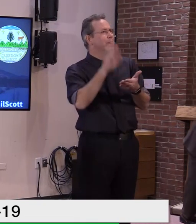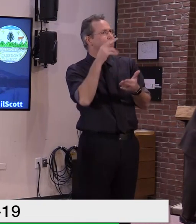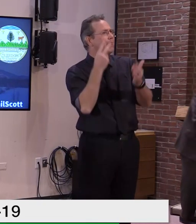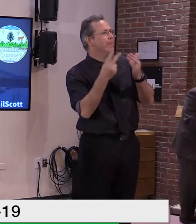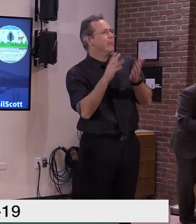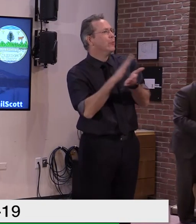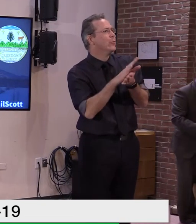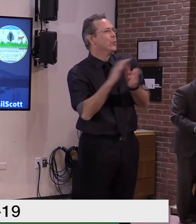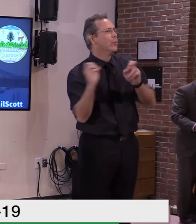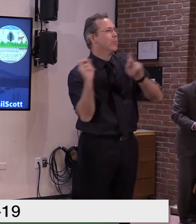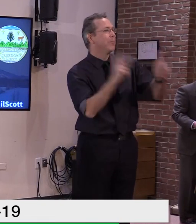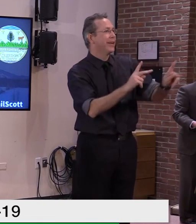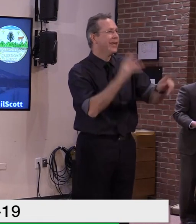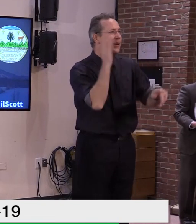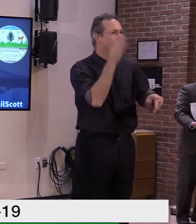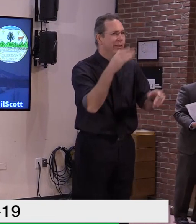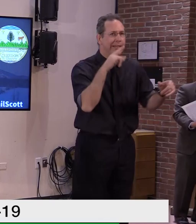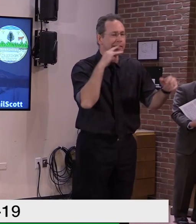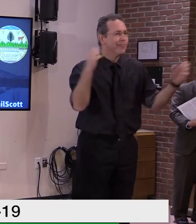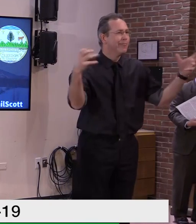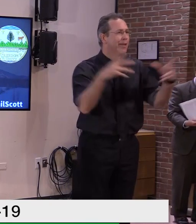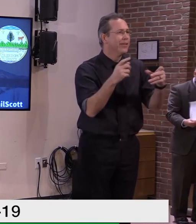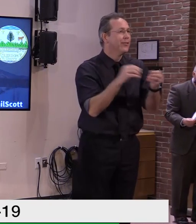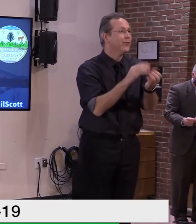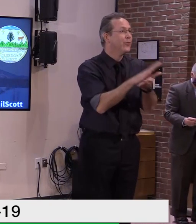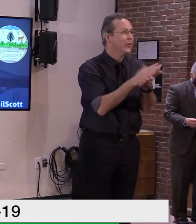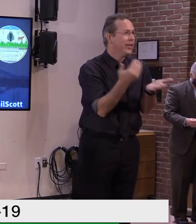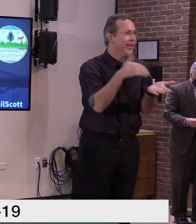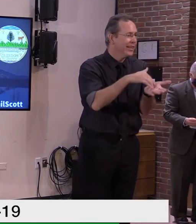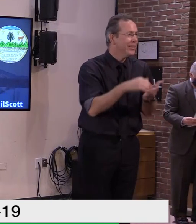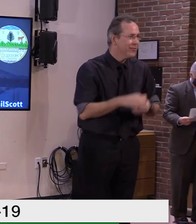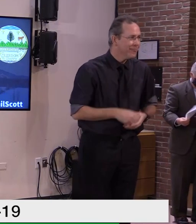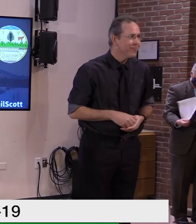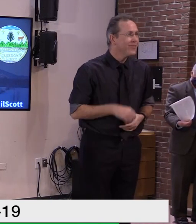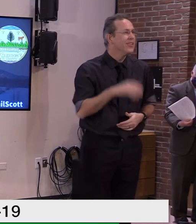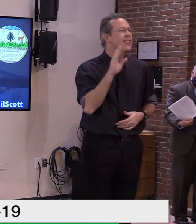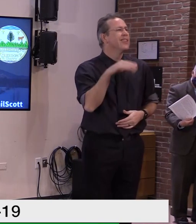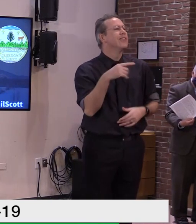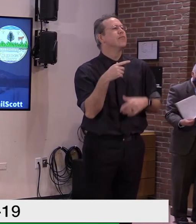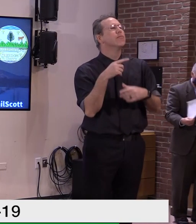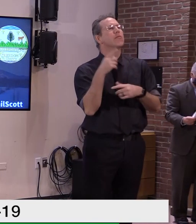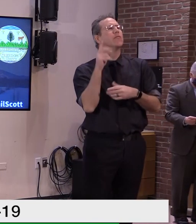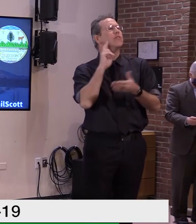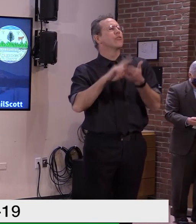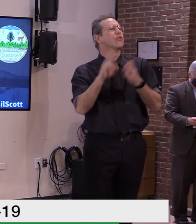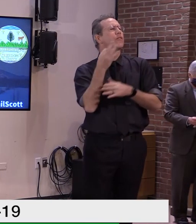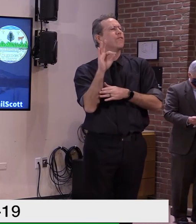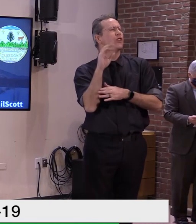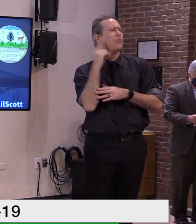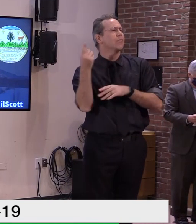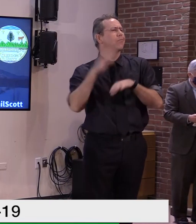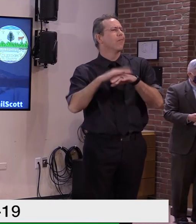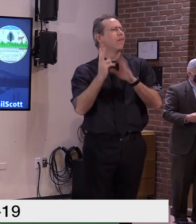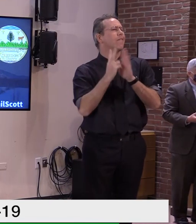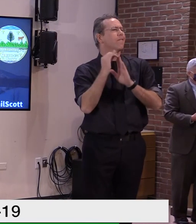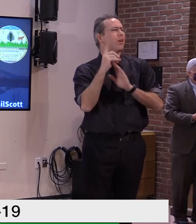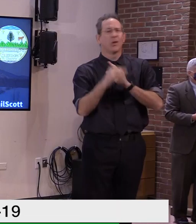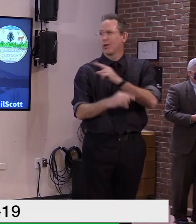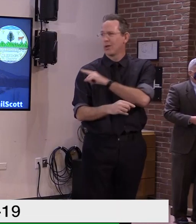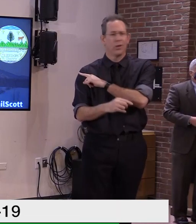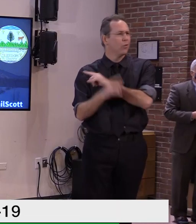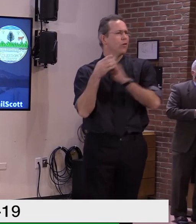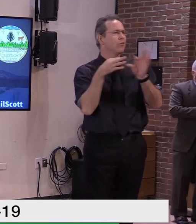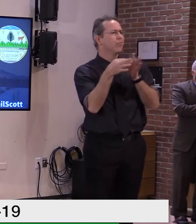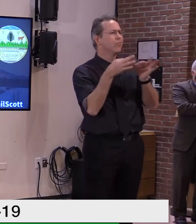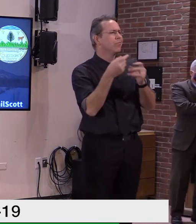we have Secretary French here with us remotely to give our education update. We know teachers, administrators, parents,